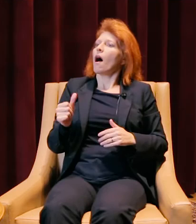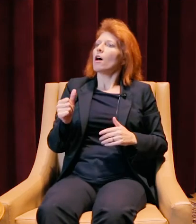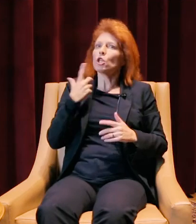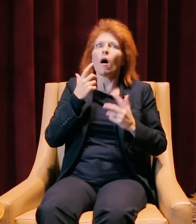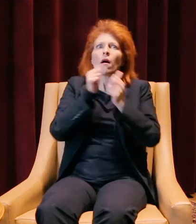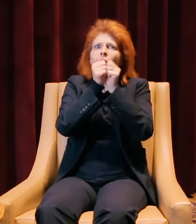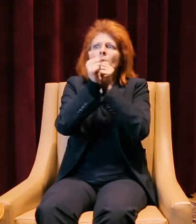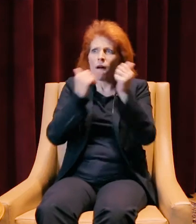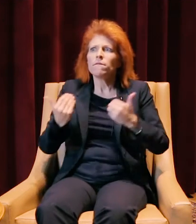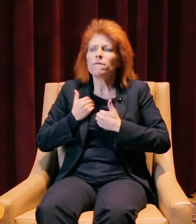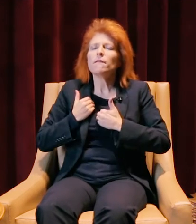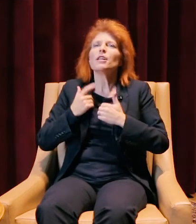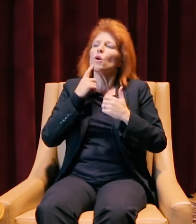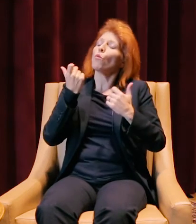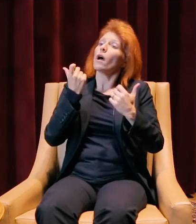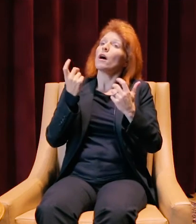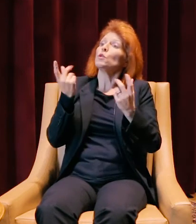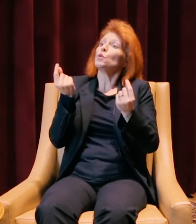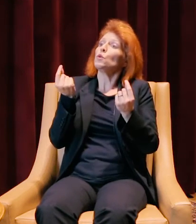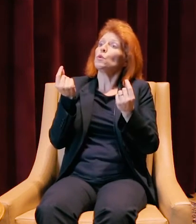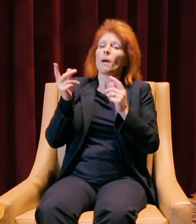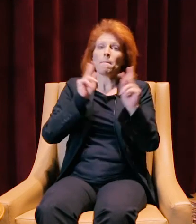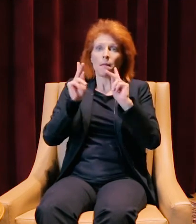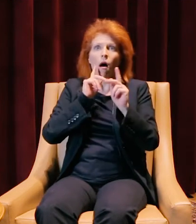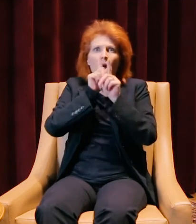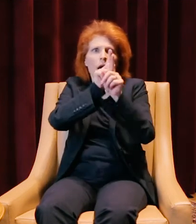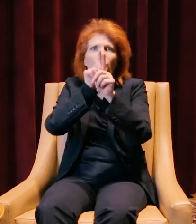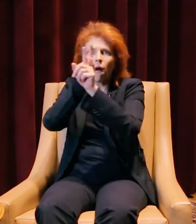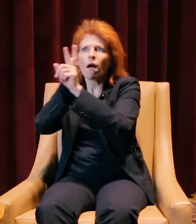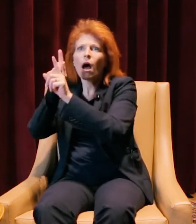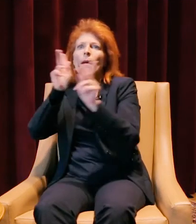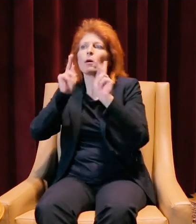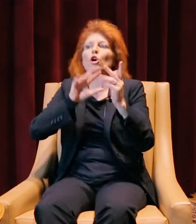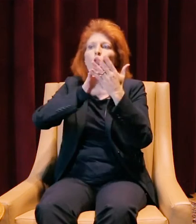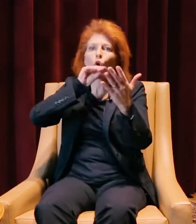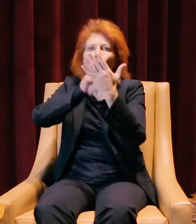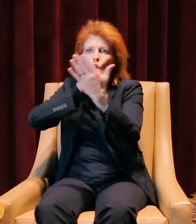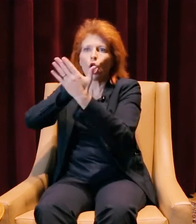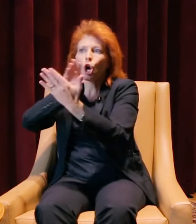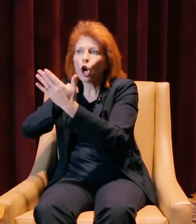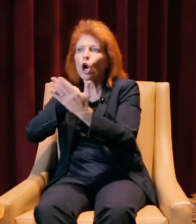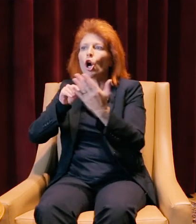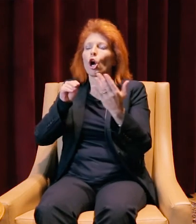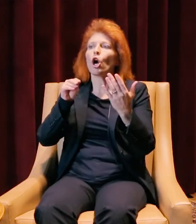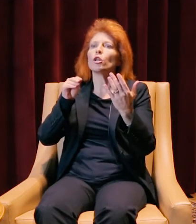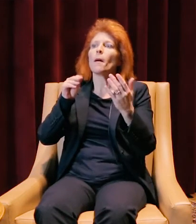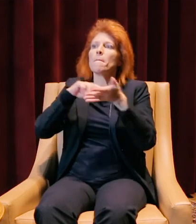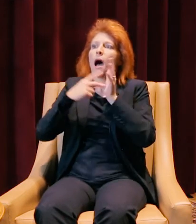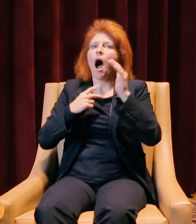to associate with people that, from whom I could learn, and people that I can raise my